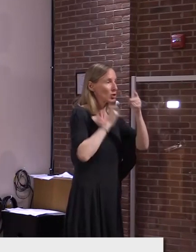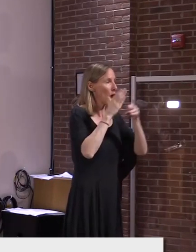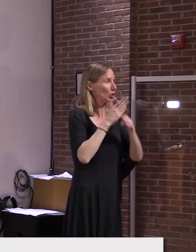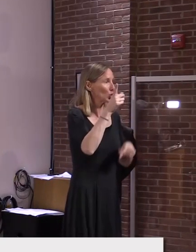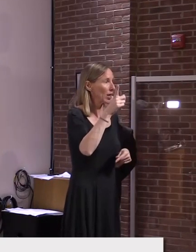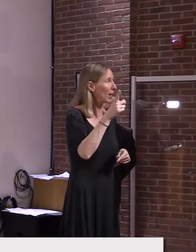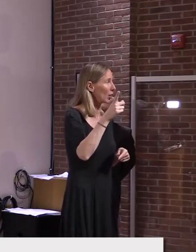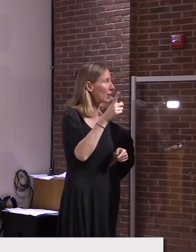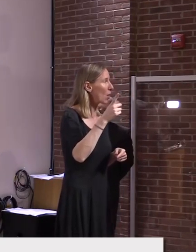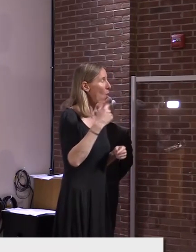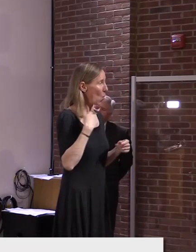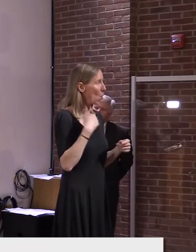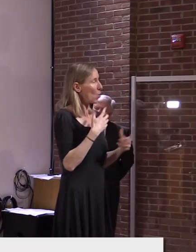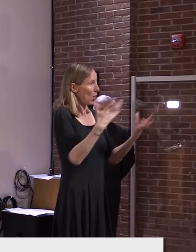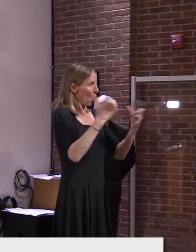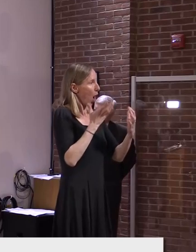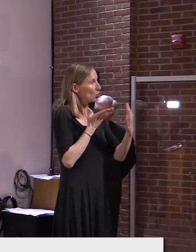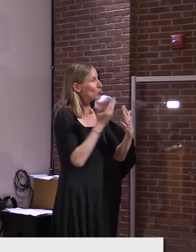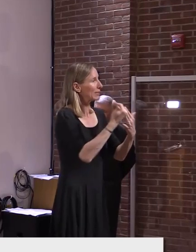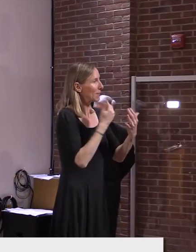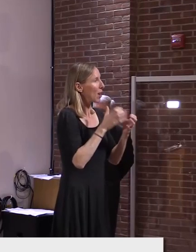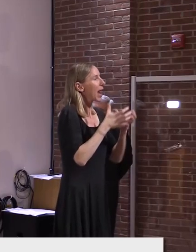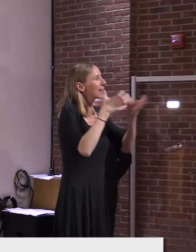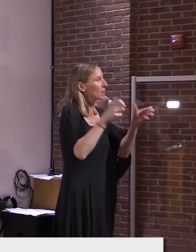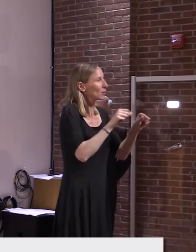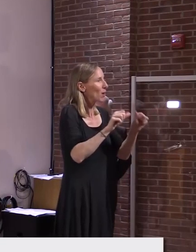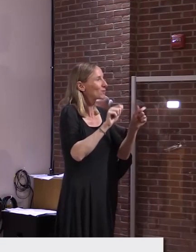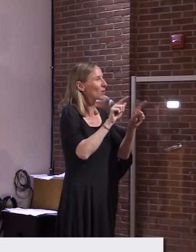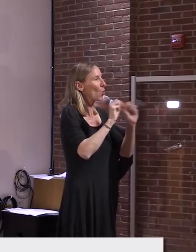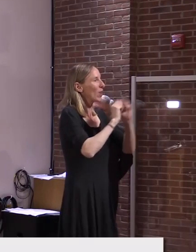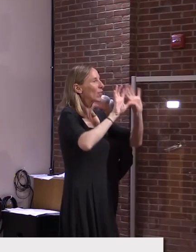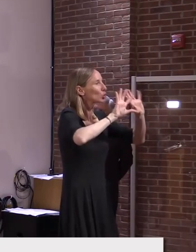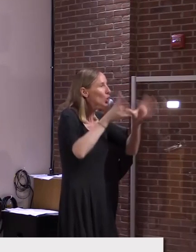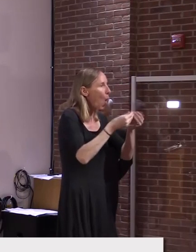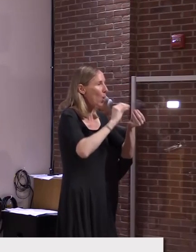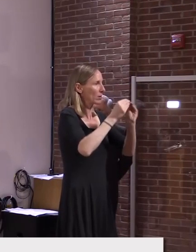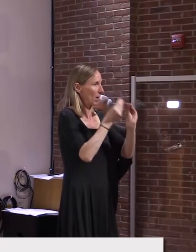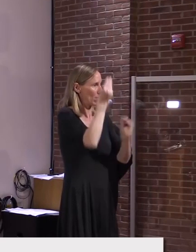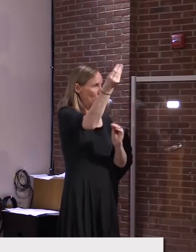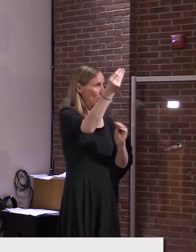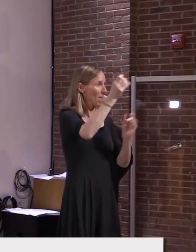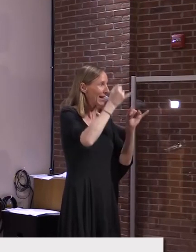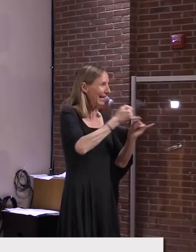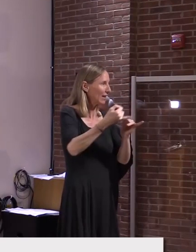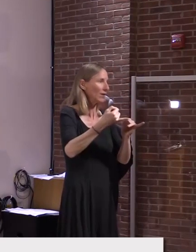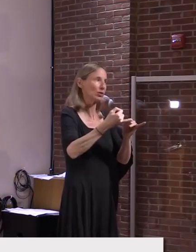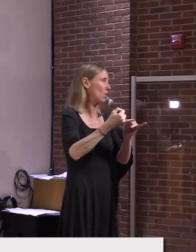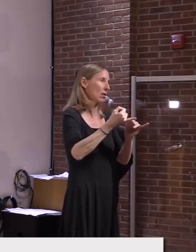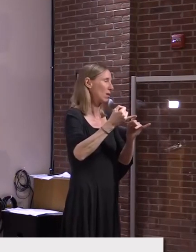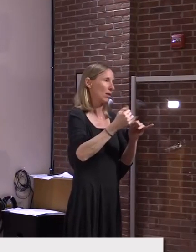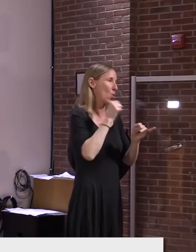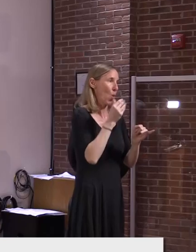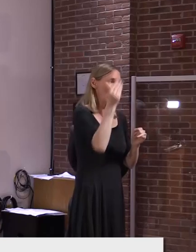would love to be as transparent as we can in aggregate with the data. Is that clear, Liam?